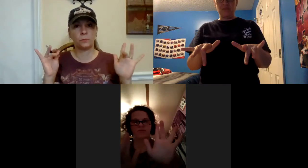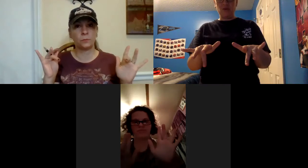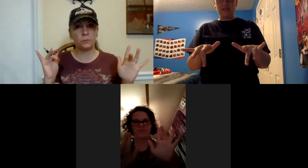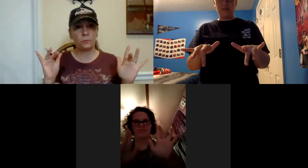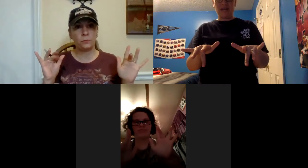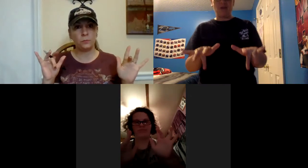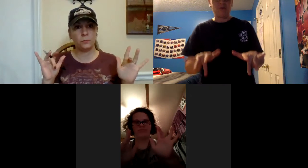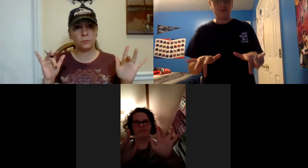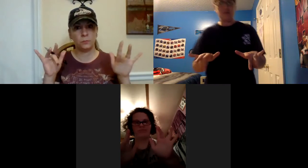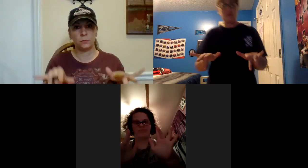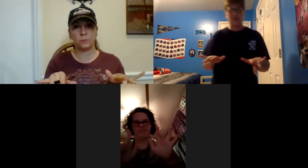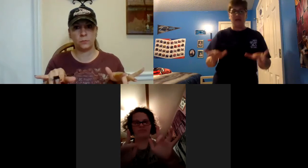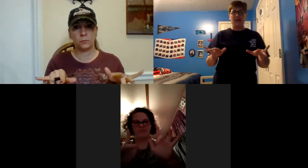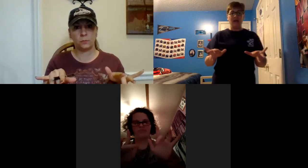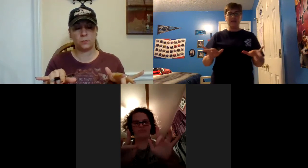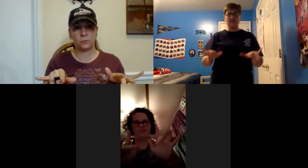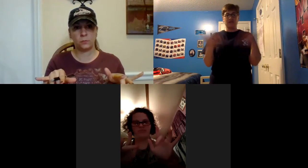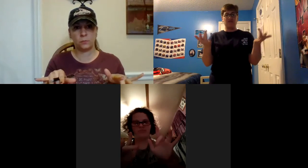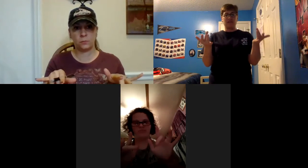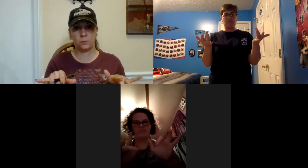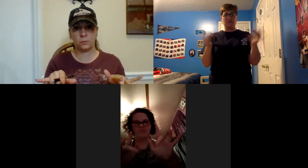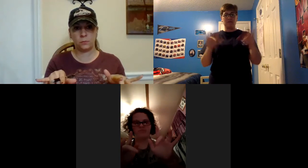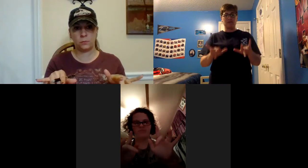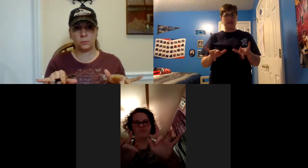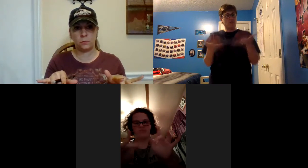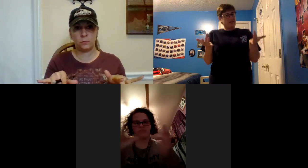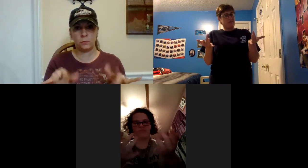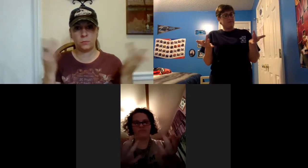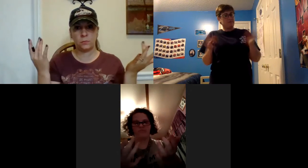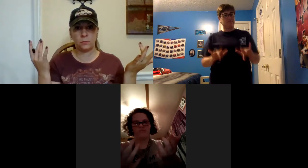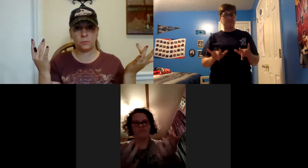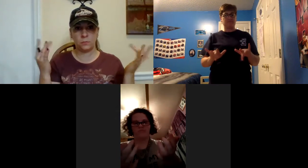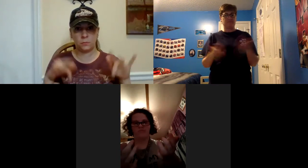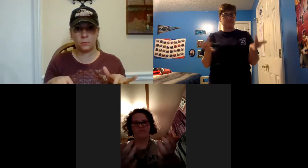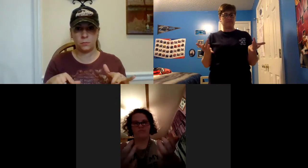you're going to point them down, and then you're just going to flick them up. So like, what's up?